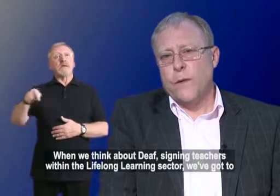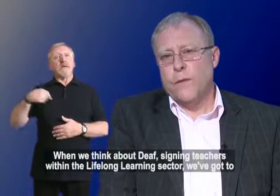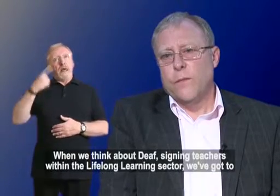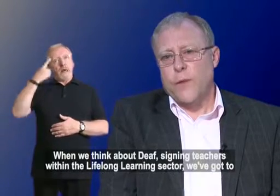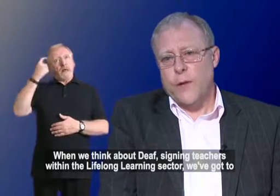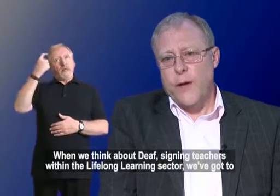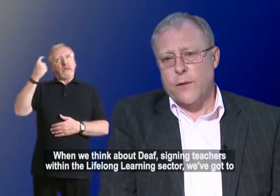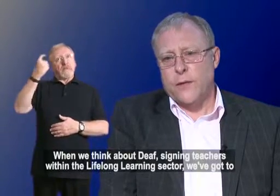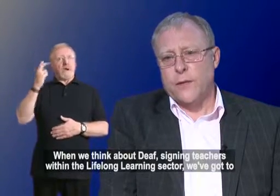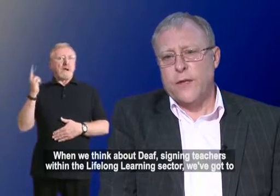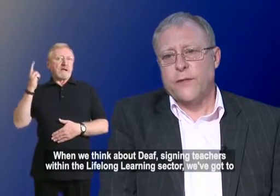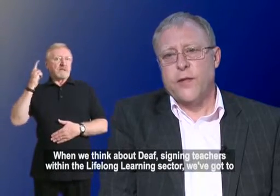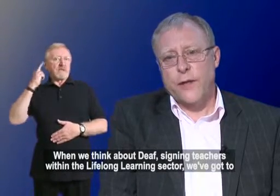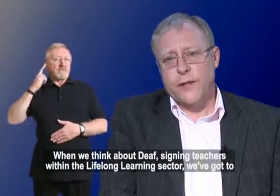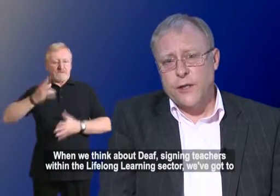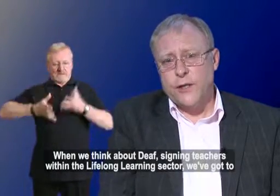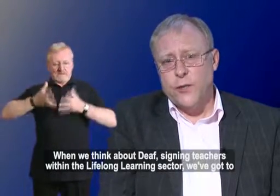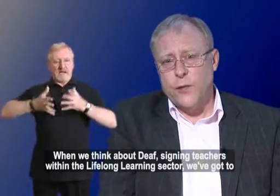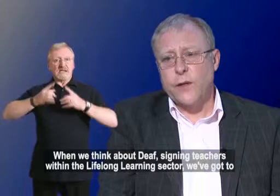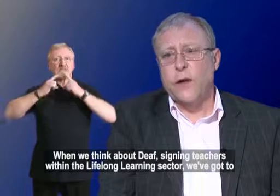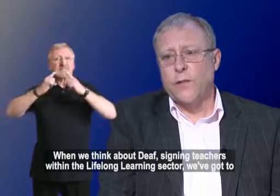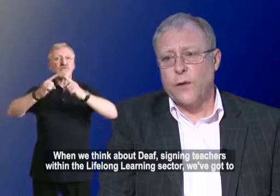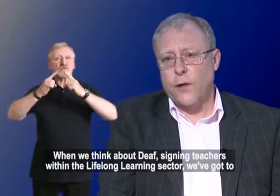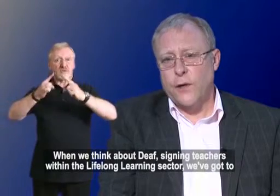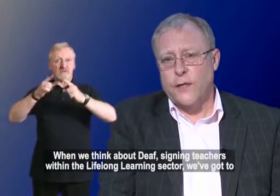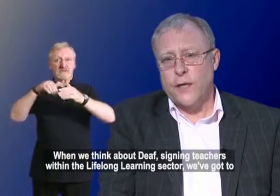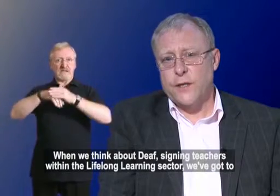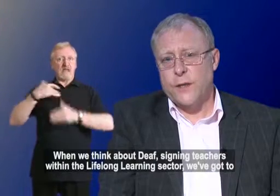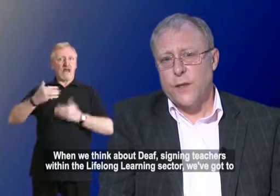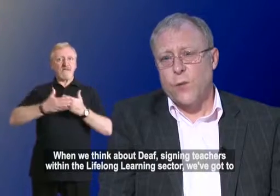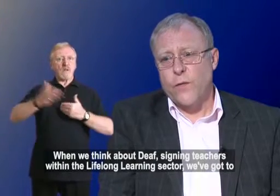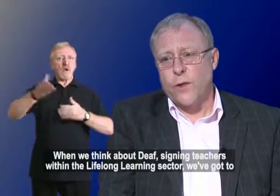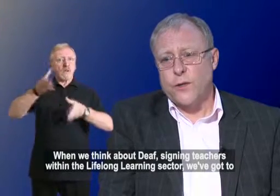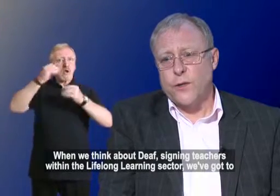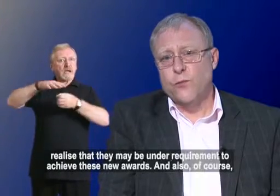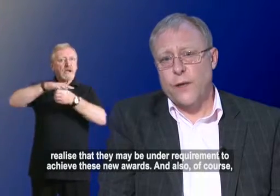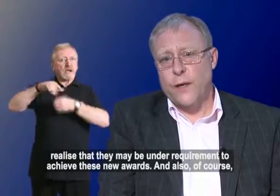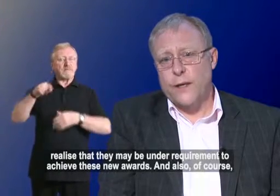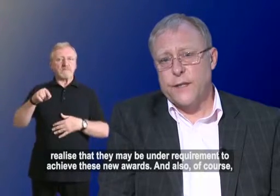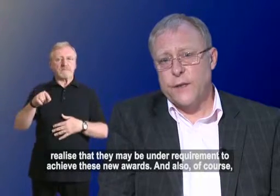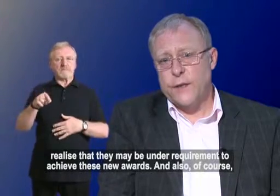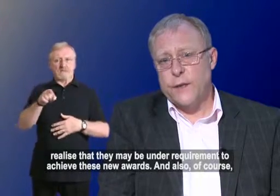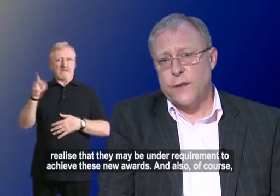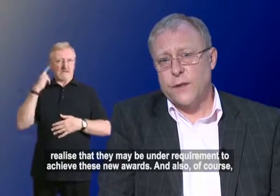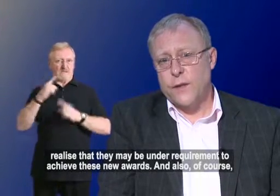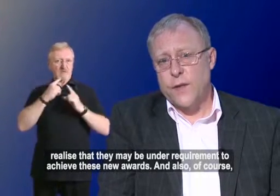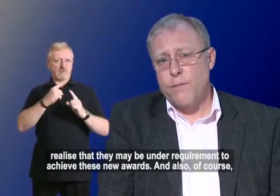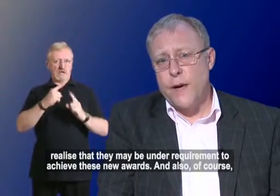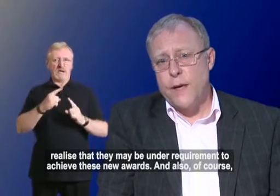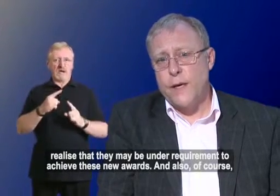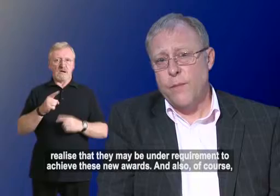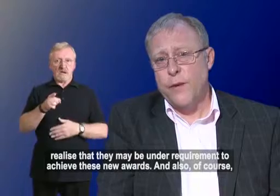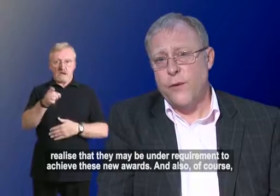When we think about deaf signing teachers within the lifelong learning sector, we've got to realise that